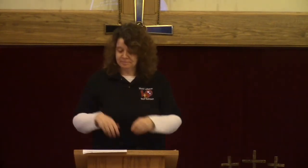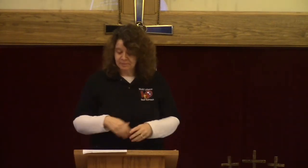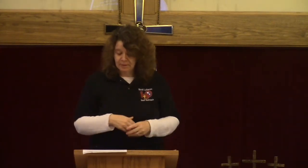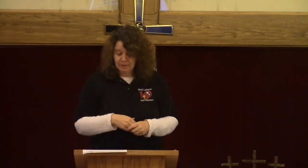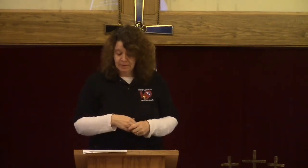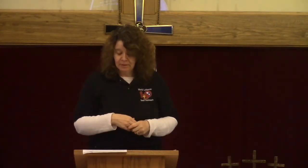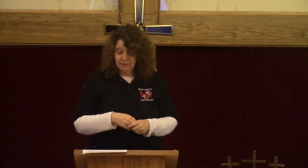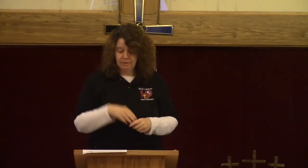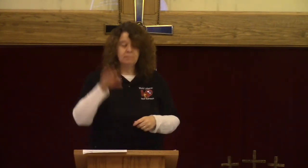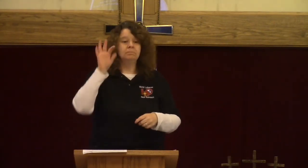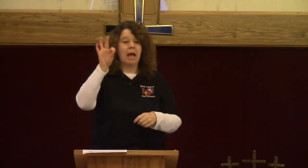the pastor and he left.